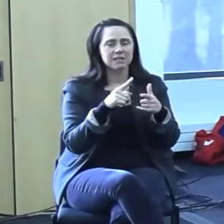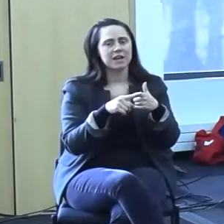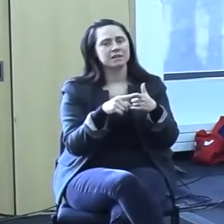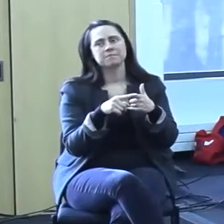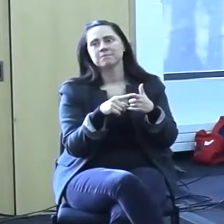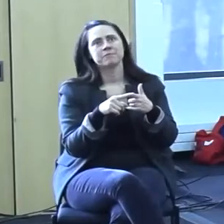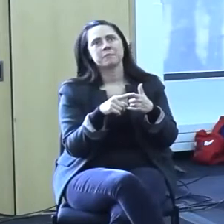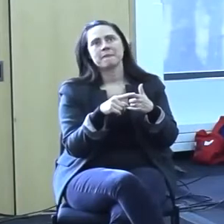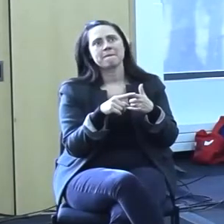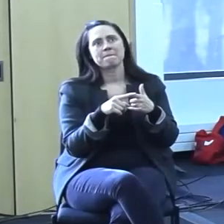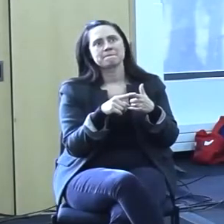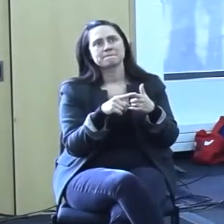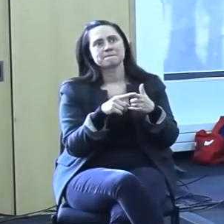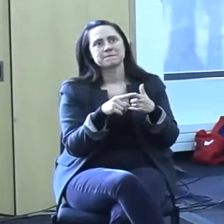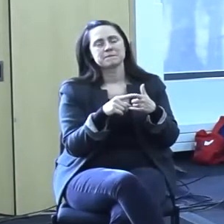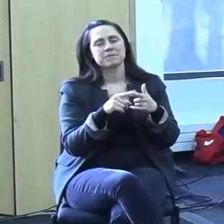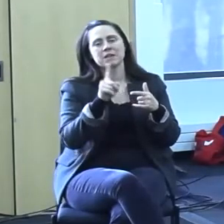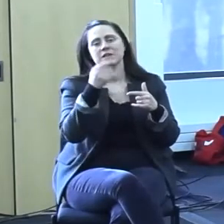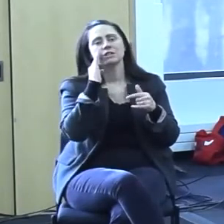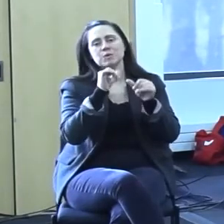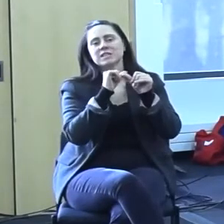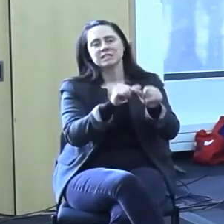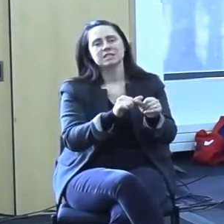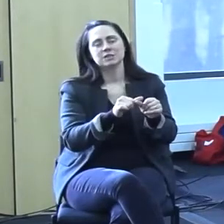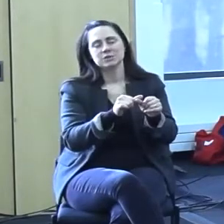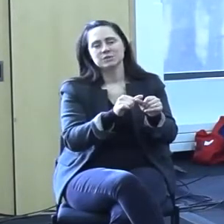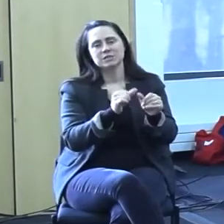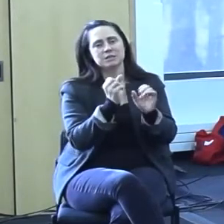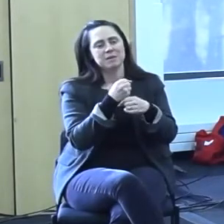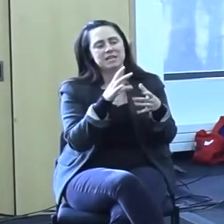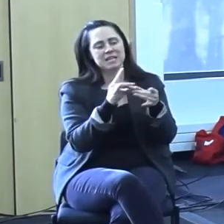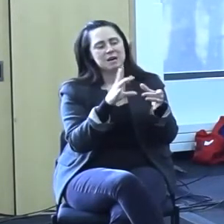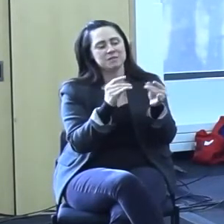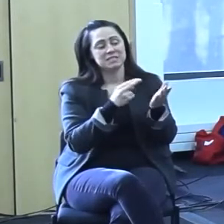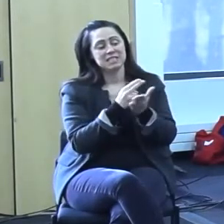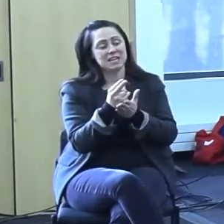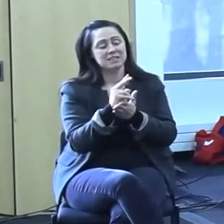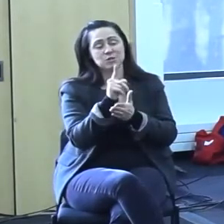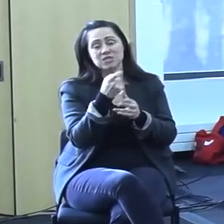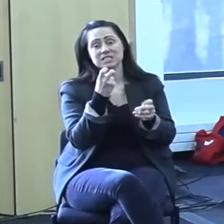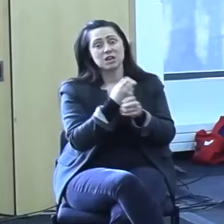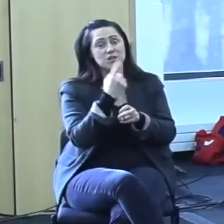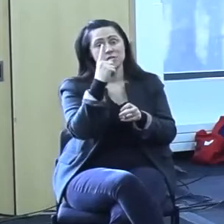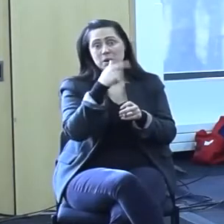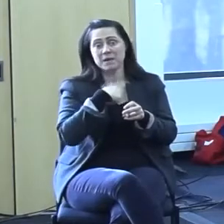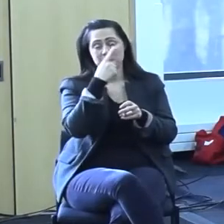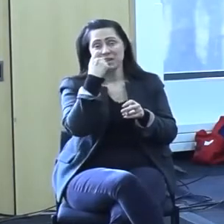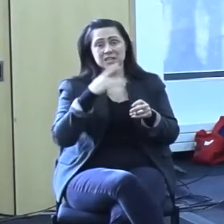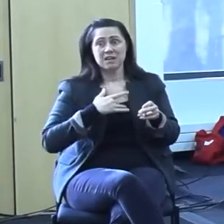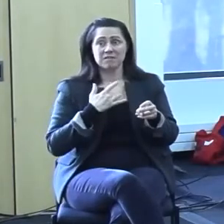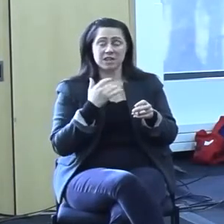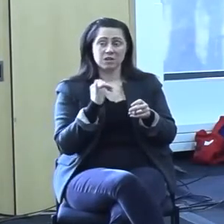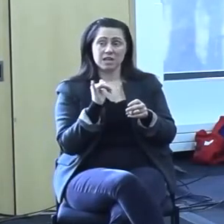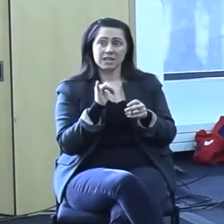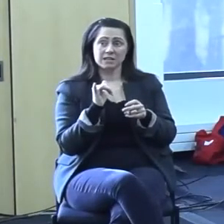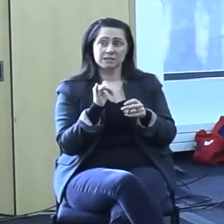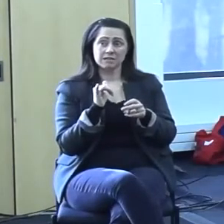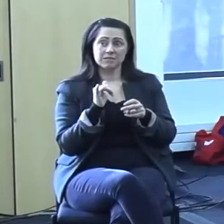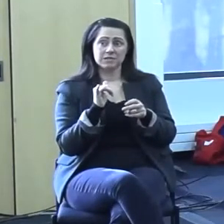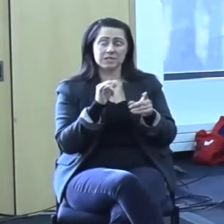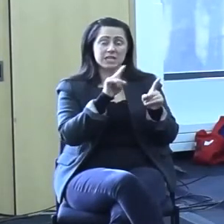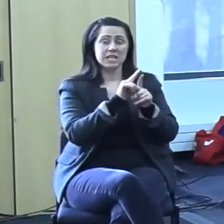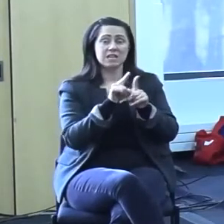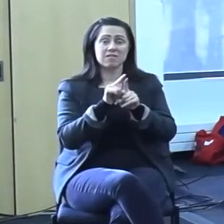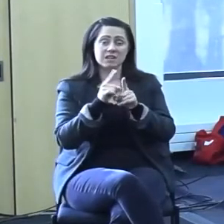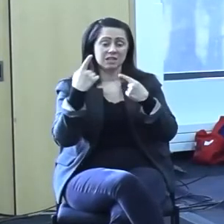just they're going to continue to say all these comments. And honestly, it was just hard for me because I feel like even